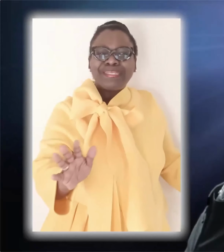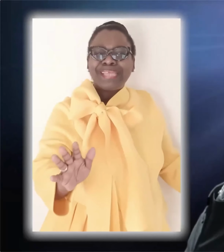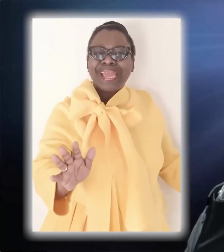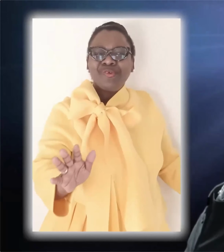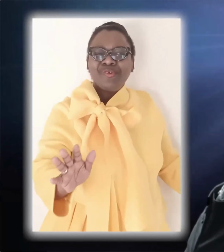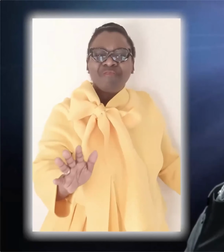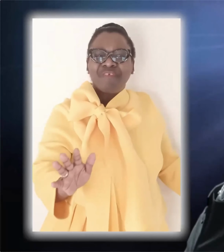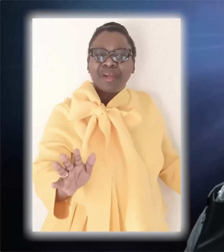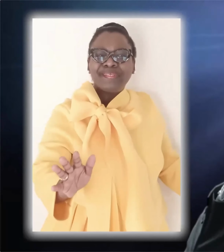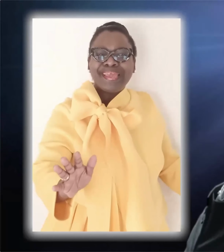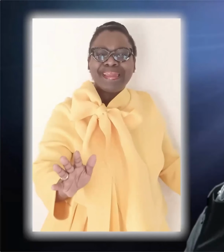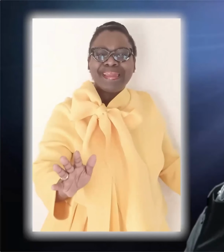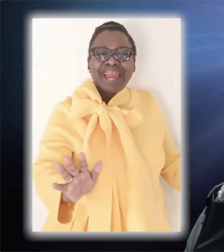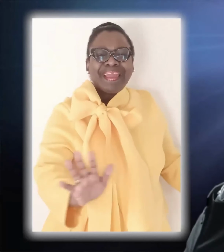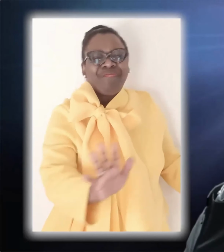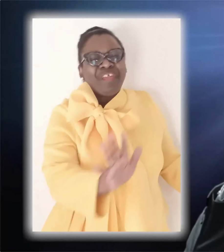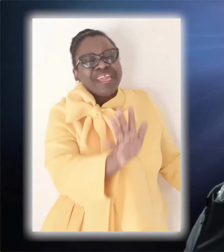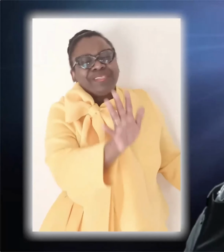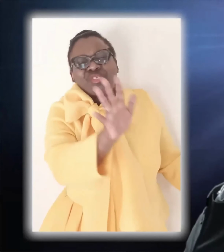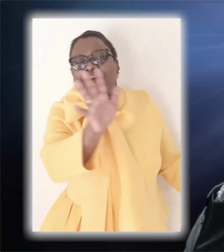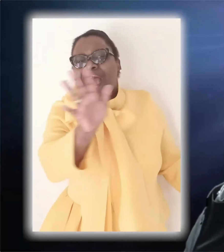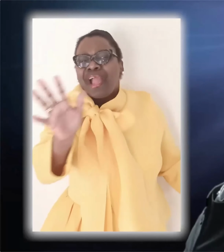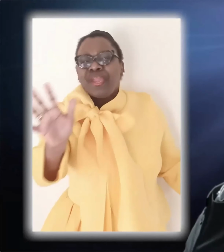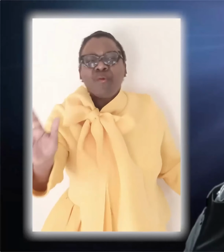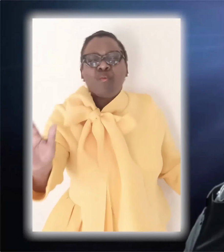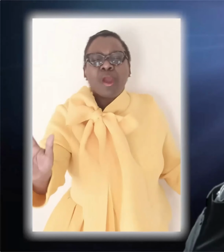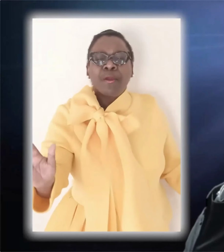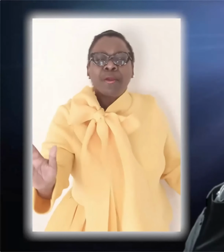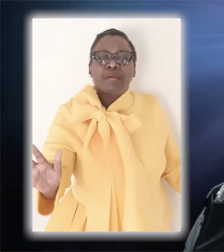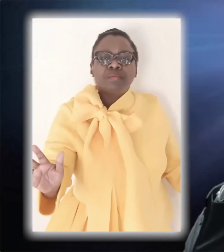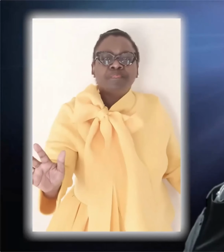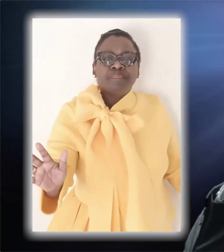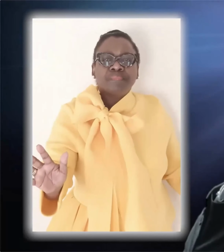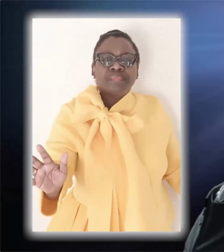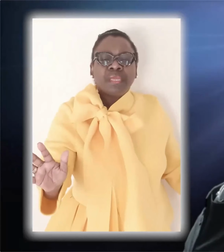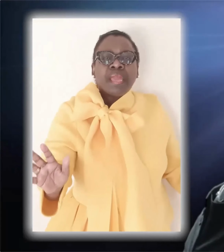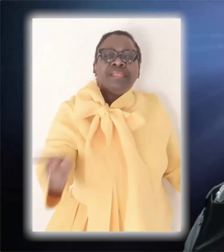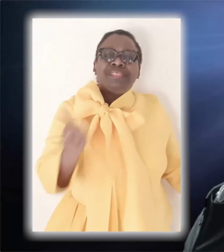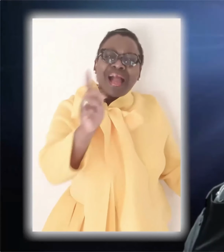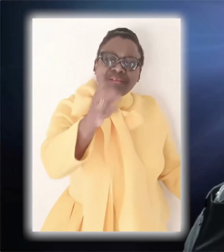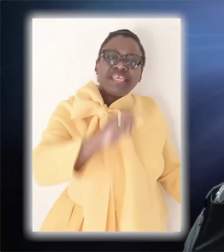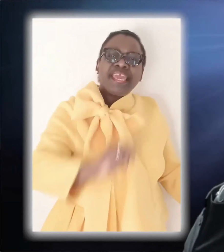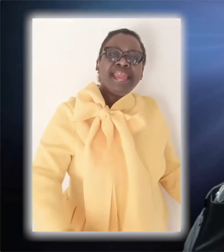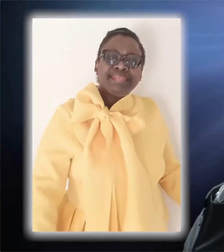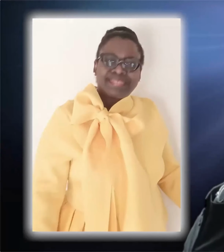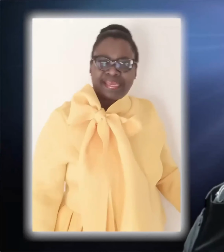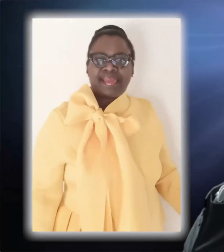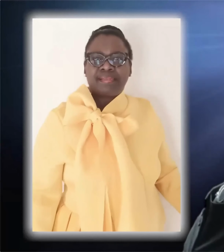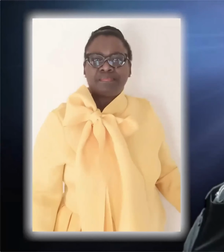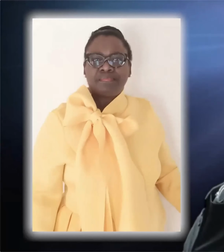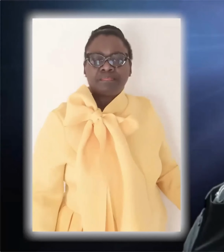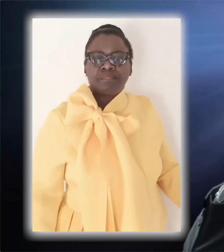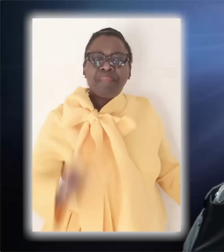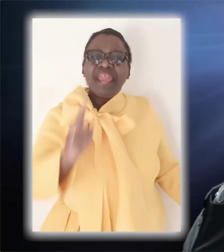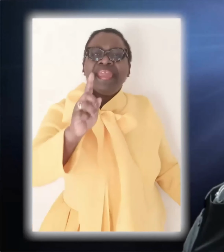Ferris State University, and the entire world. Dr. King